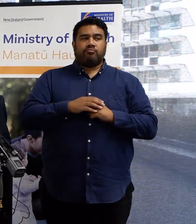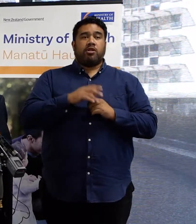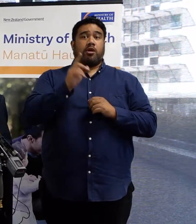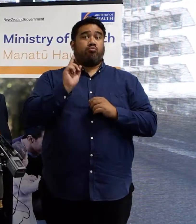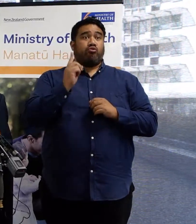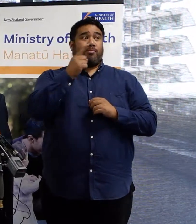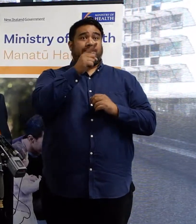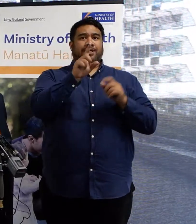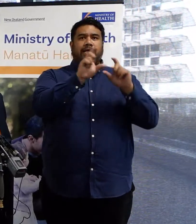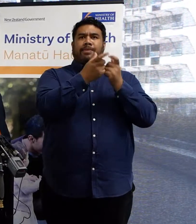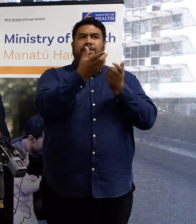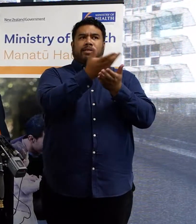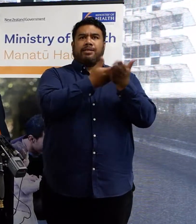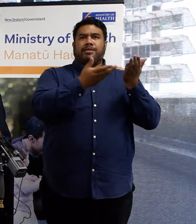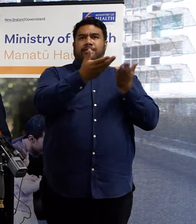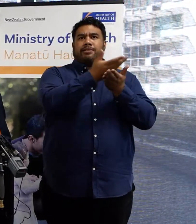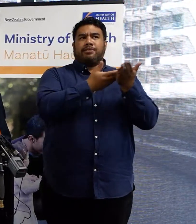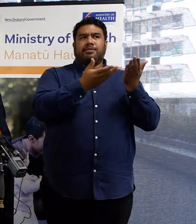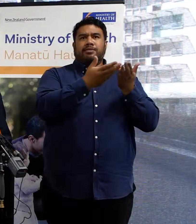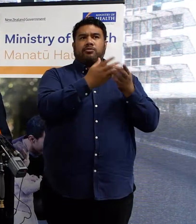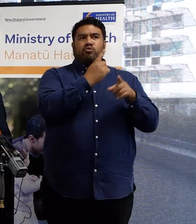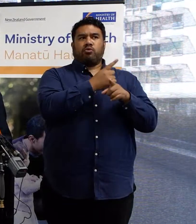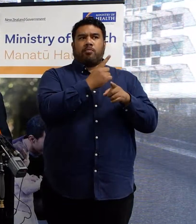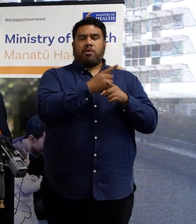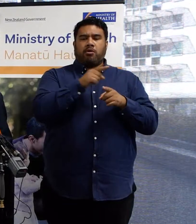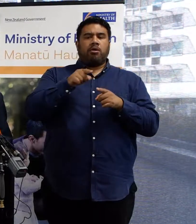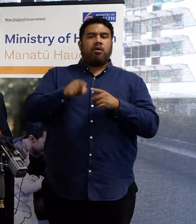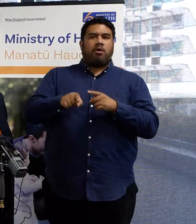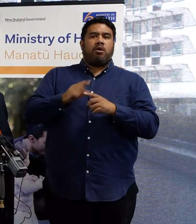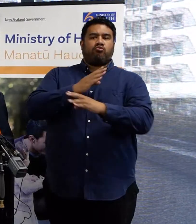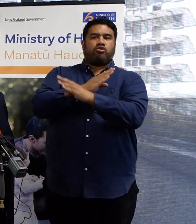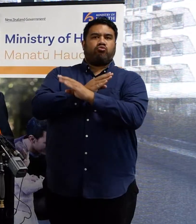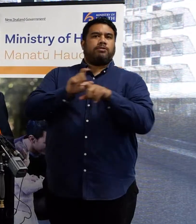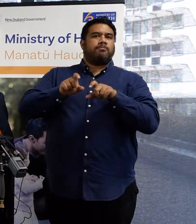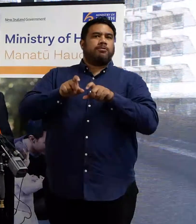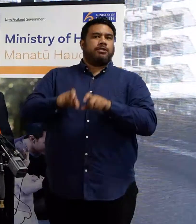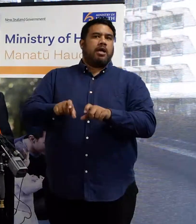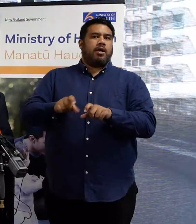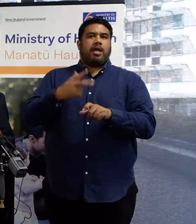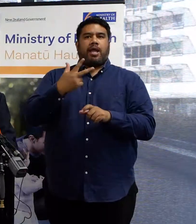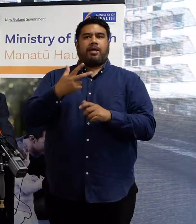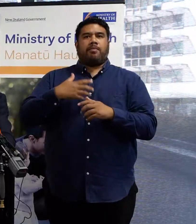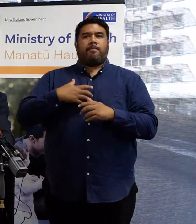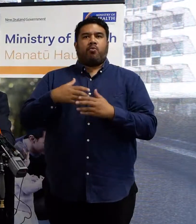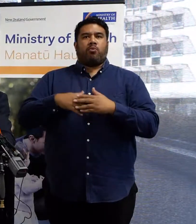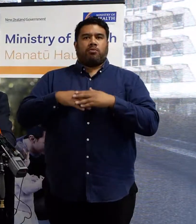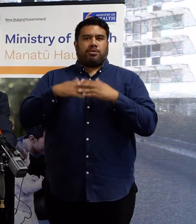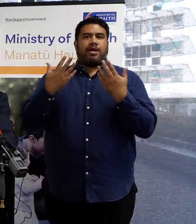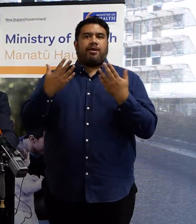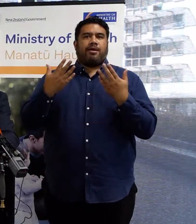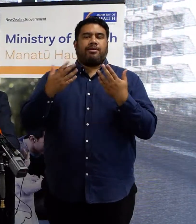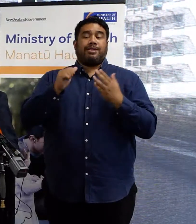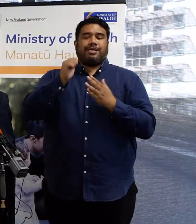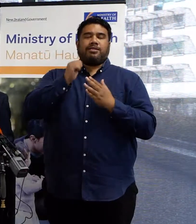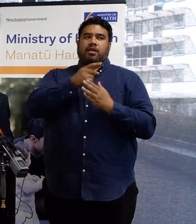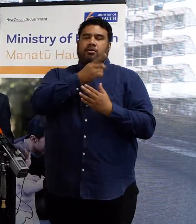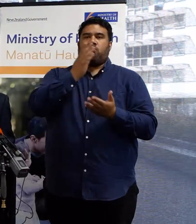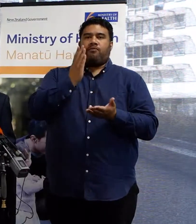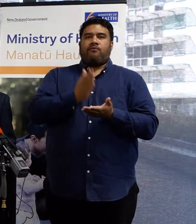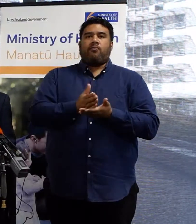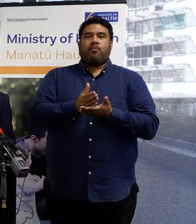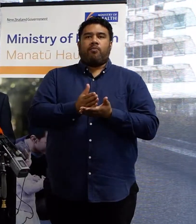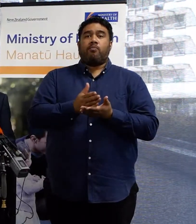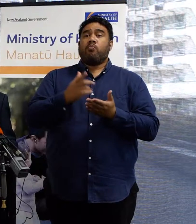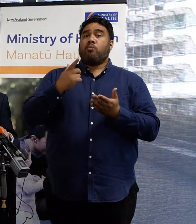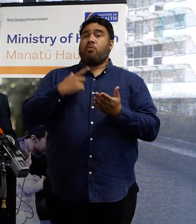the current temporary restrictions on travel to New Zealand are to remain in place for another 8 days. This is part of our